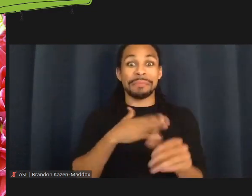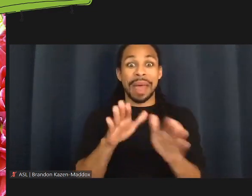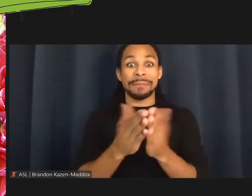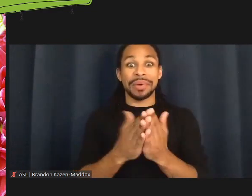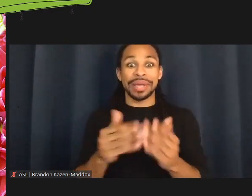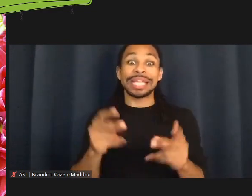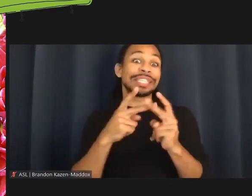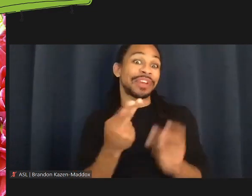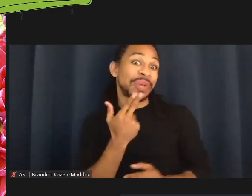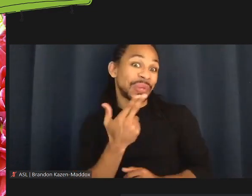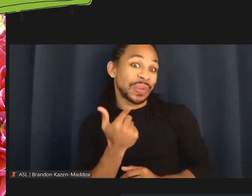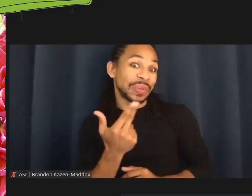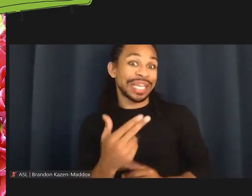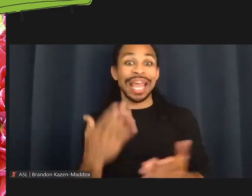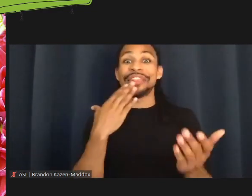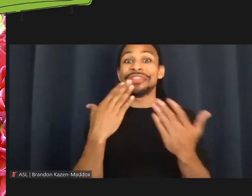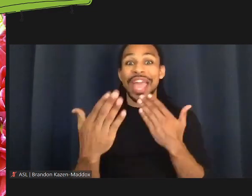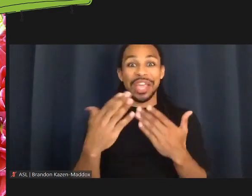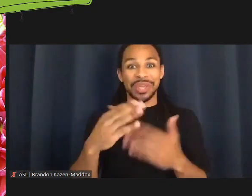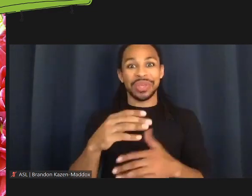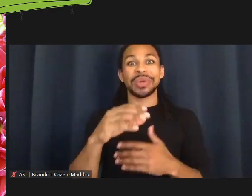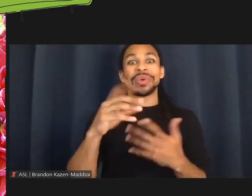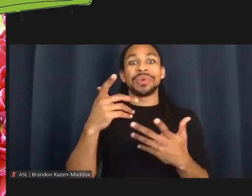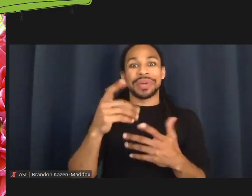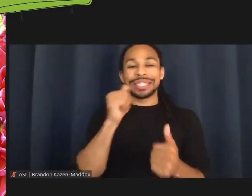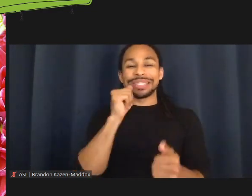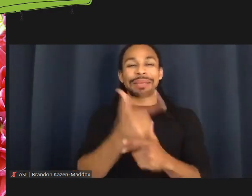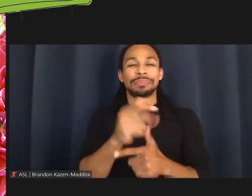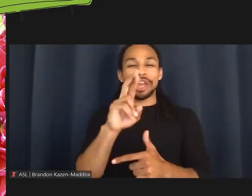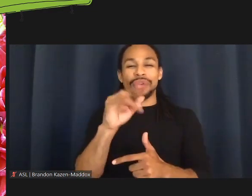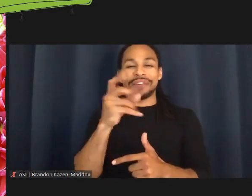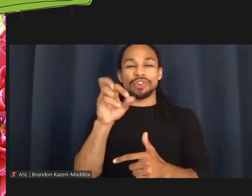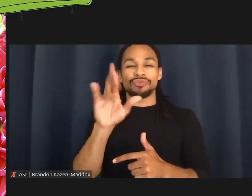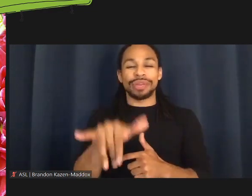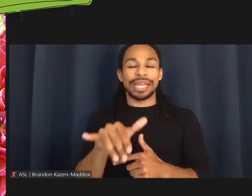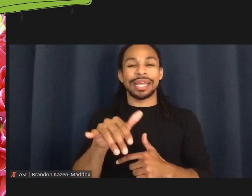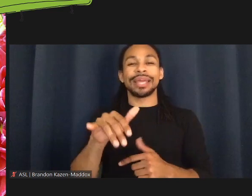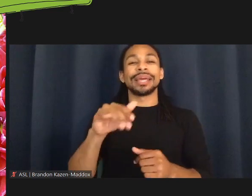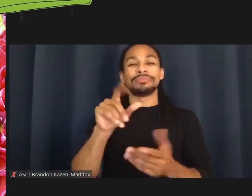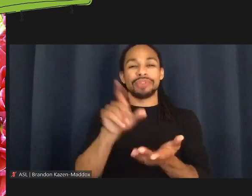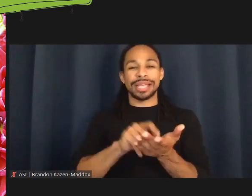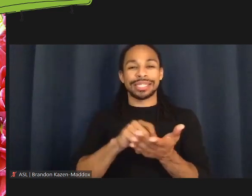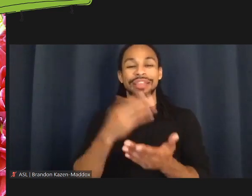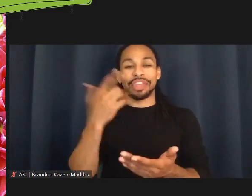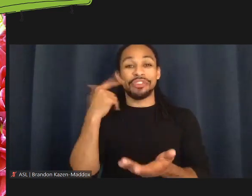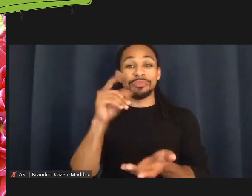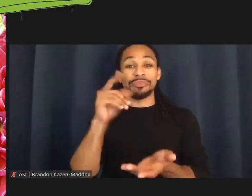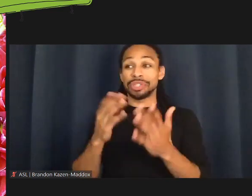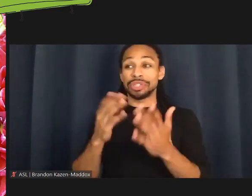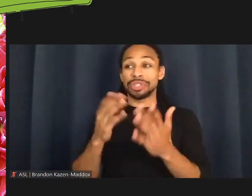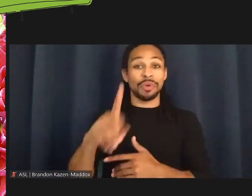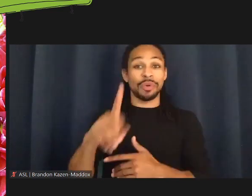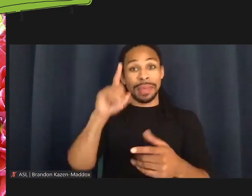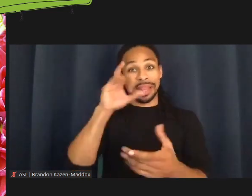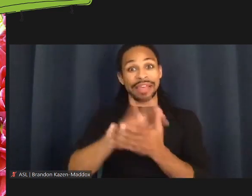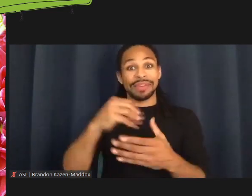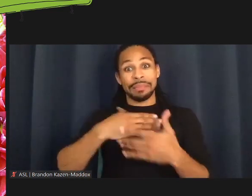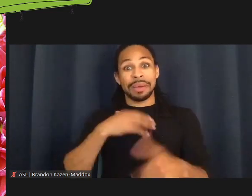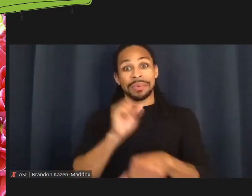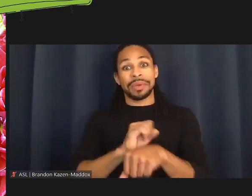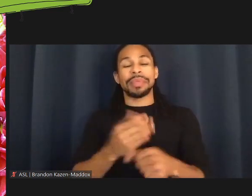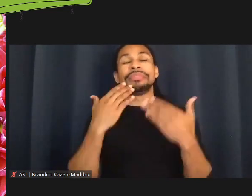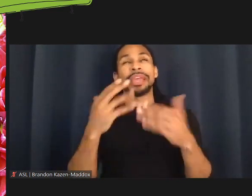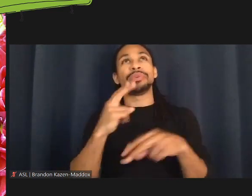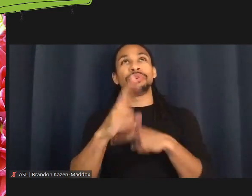cute. Thank you, Sibling Rivalry Press, for all of this. Thank you, publishers, for believing in my work. And thank you,